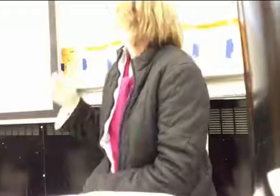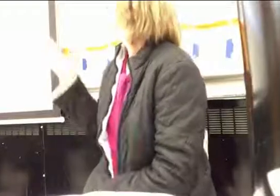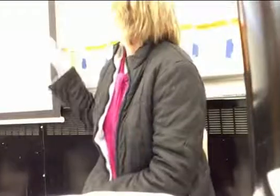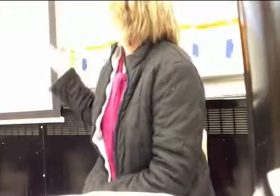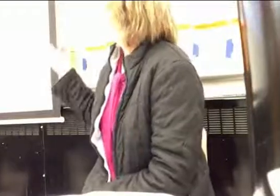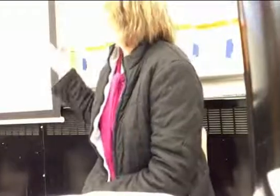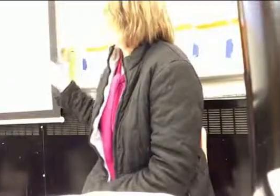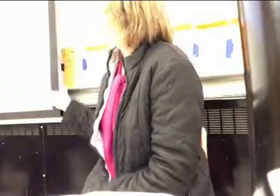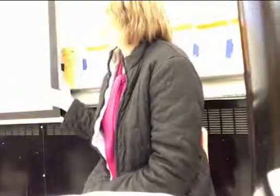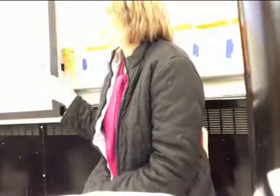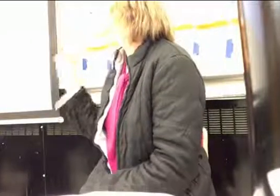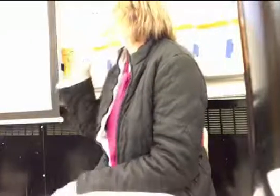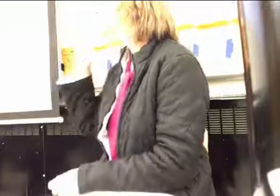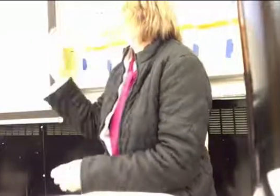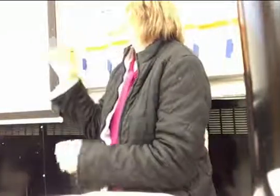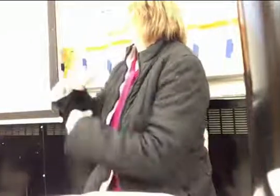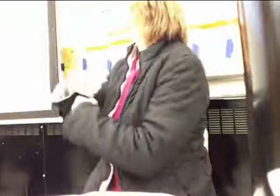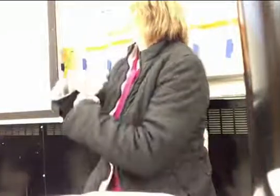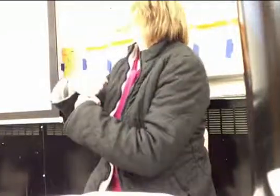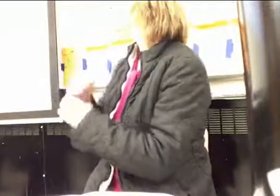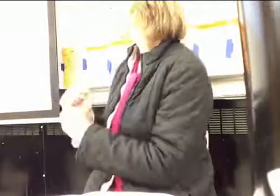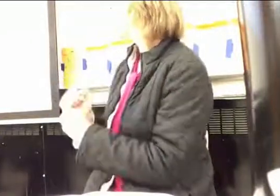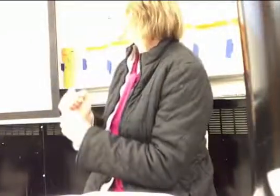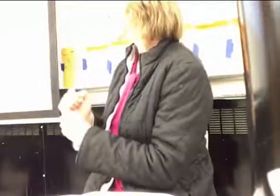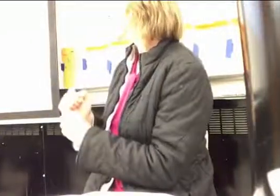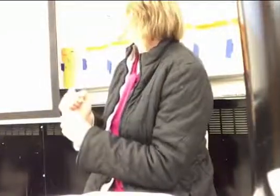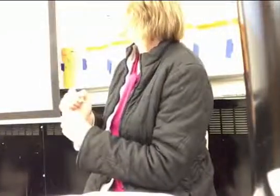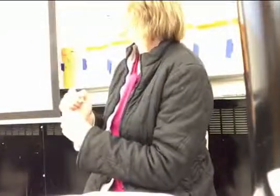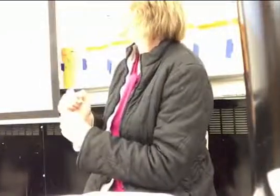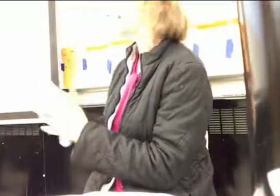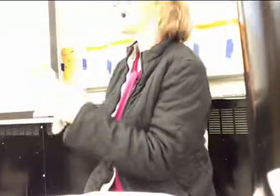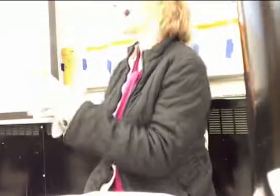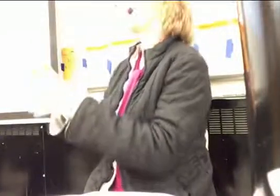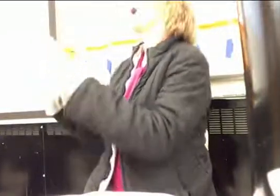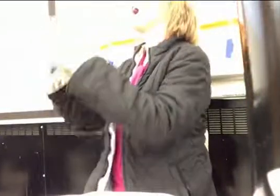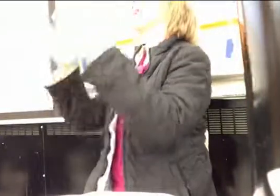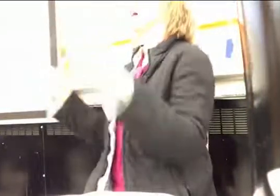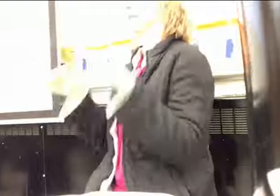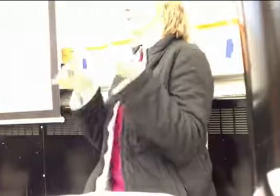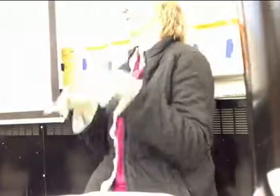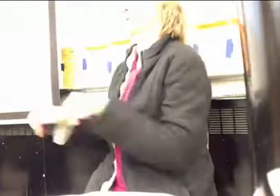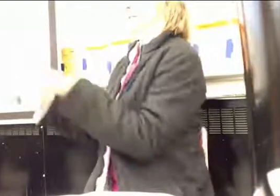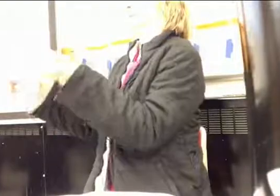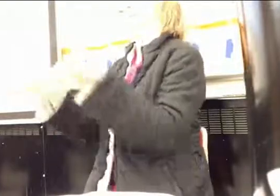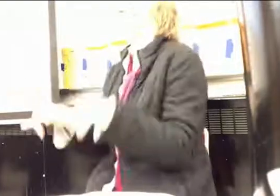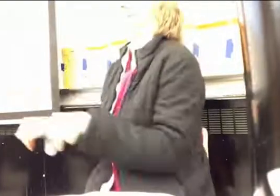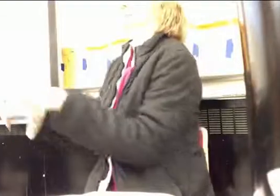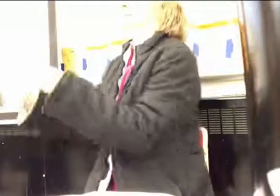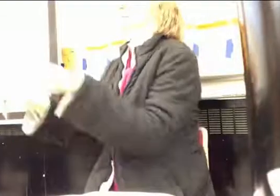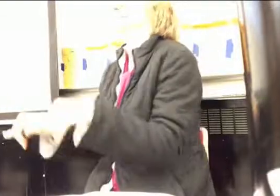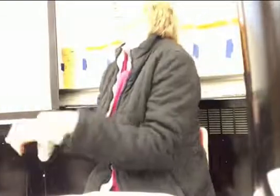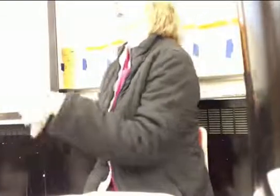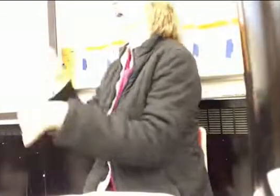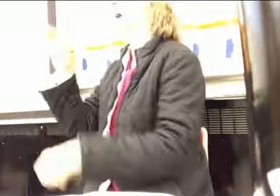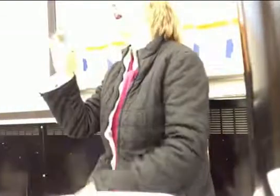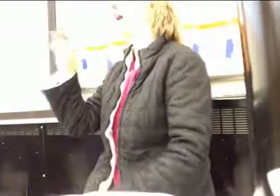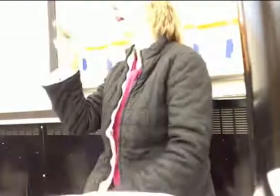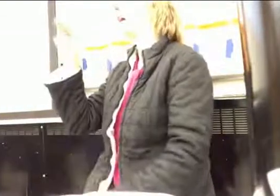it is going to create a lot of conformity. And the problem with that